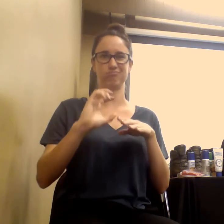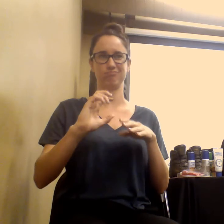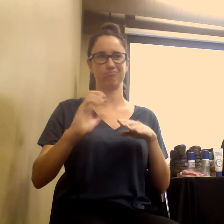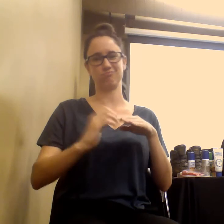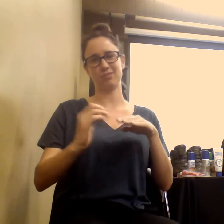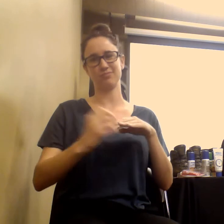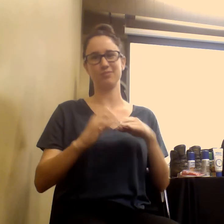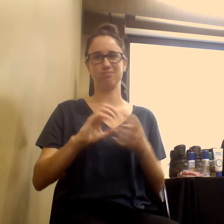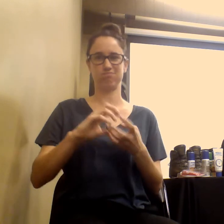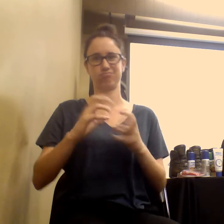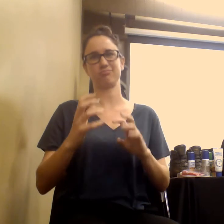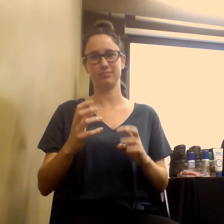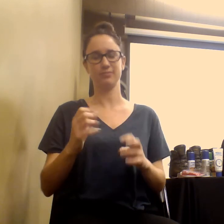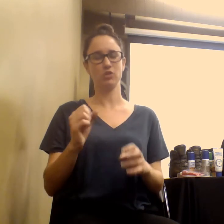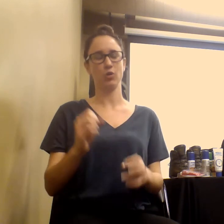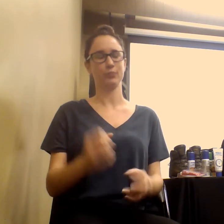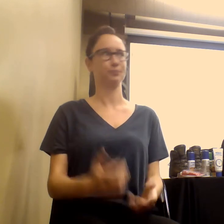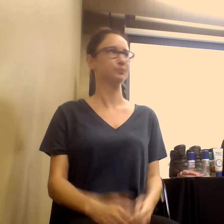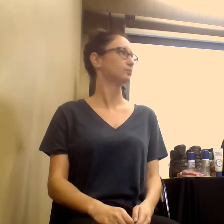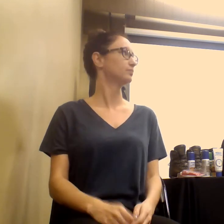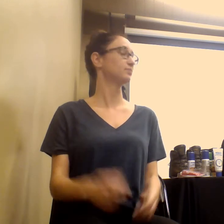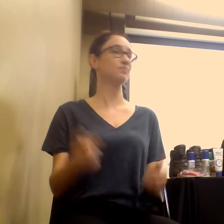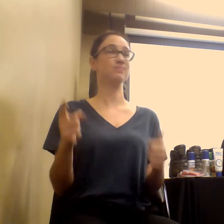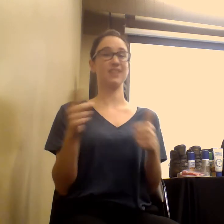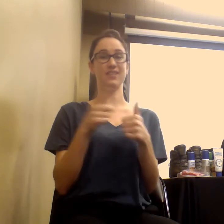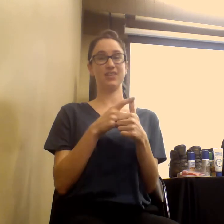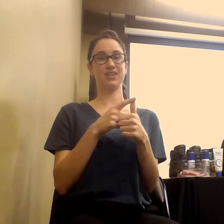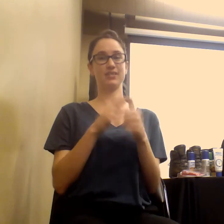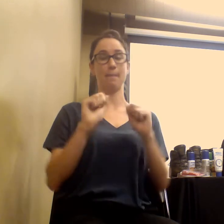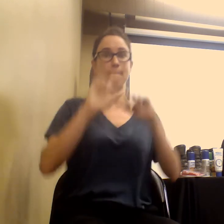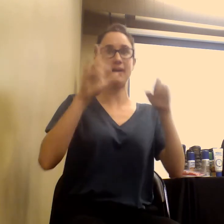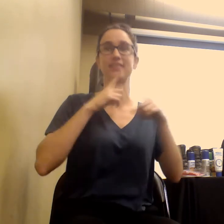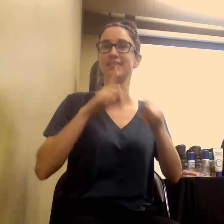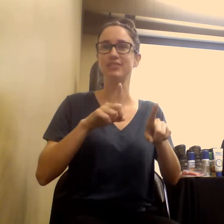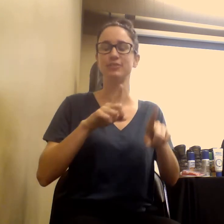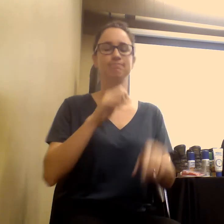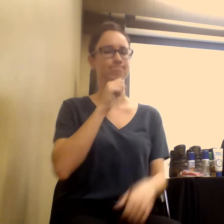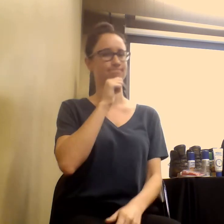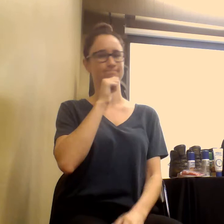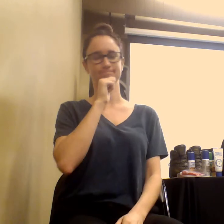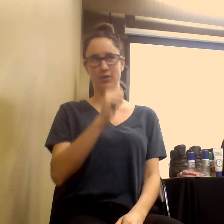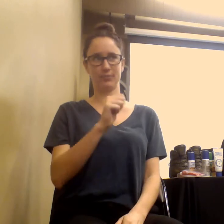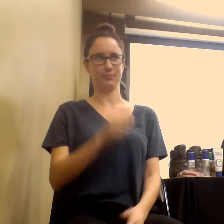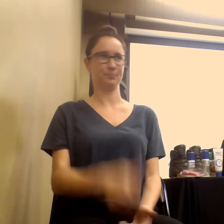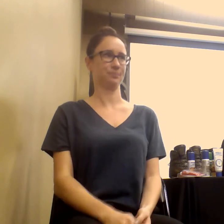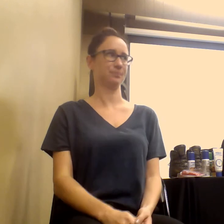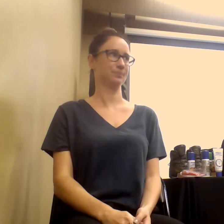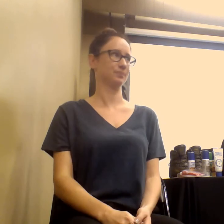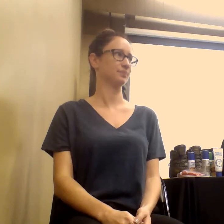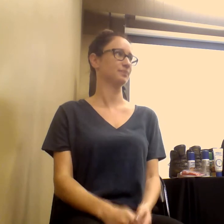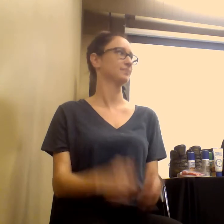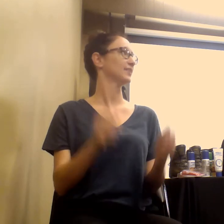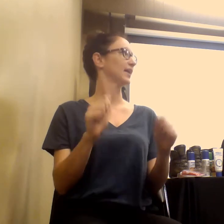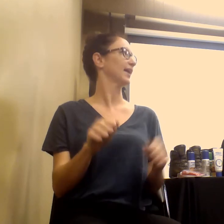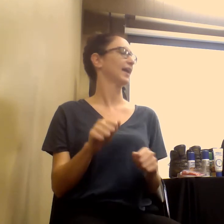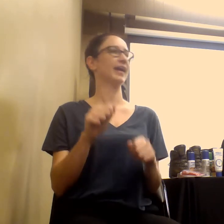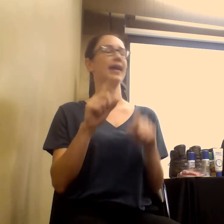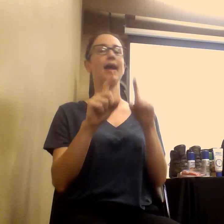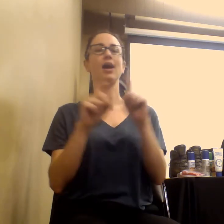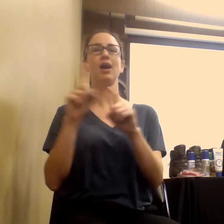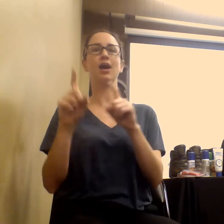first thing I'm going to tell you is there is no magic answer to everybody. Okay. You can ask 4 or 5 of us outdoor